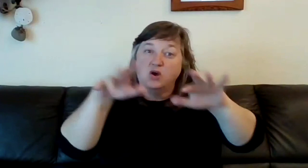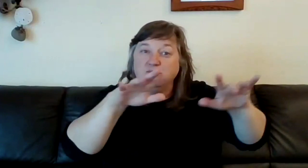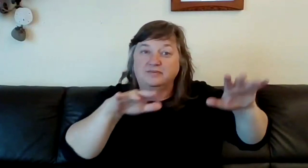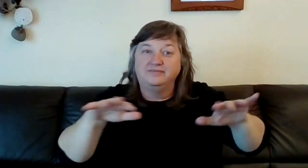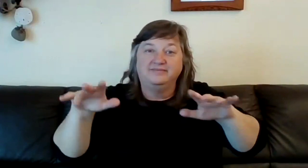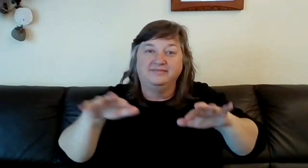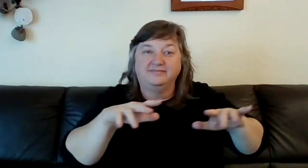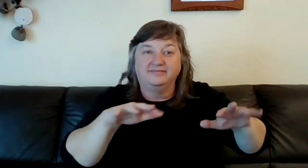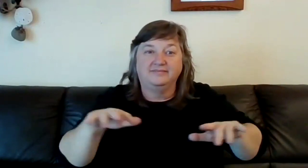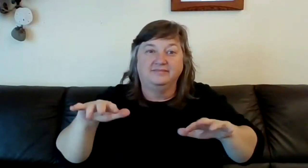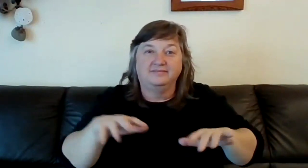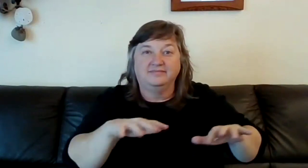Snow.